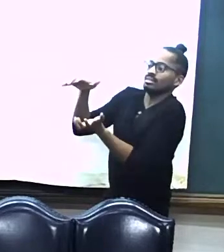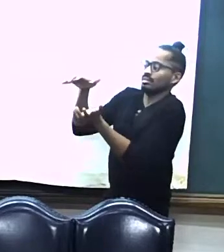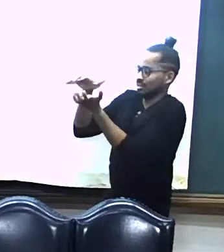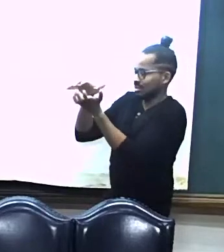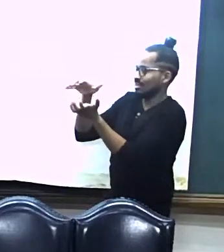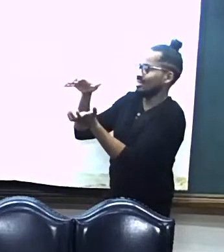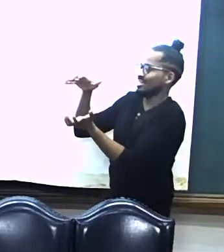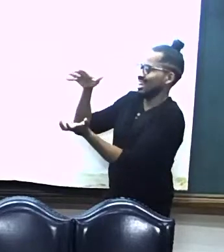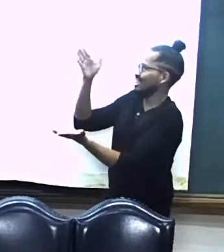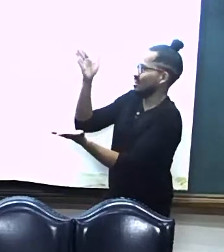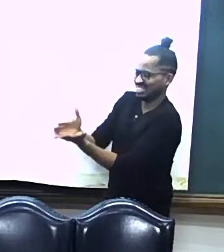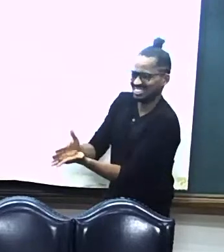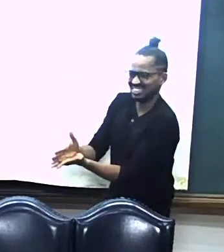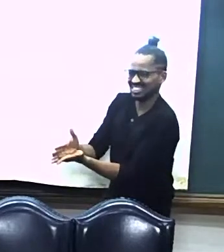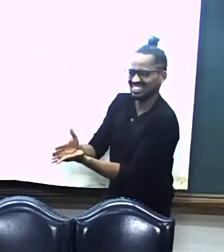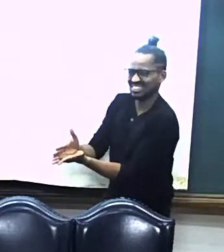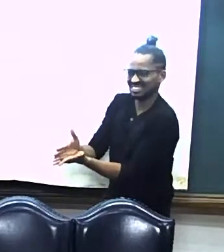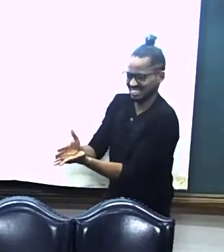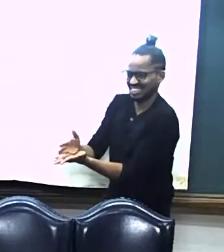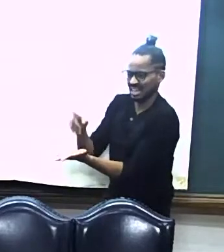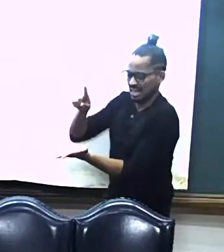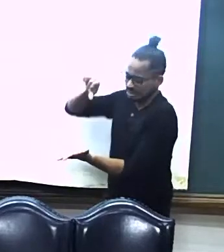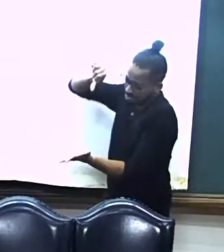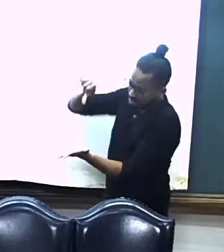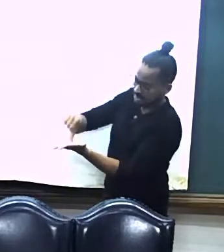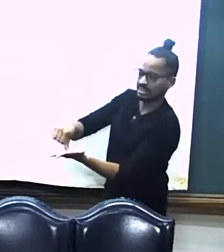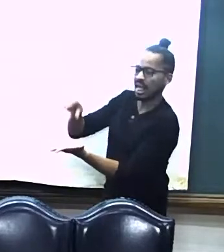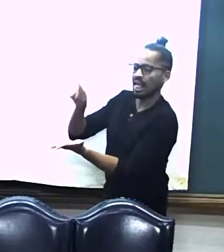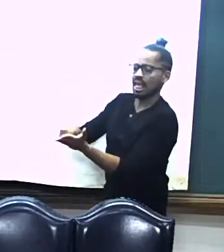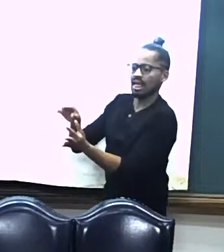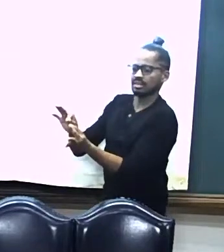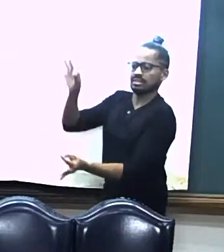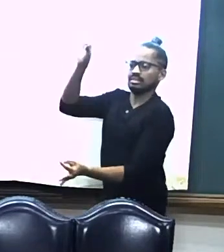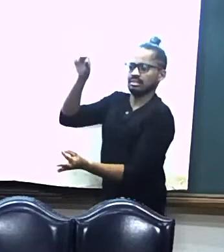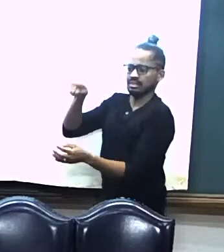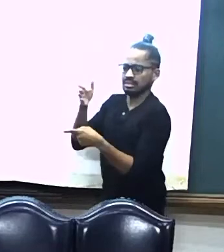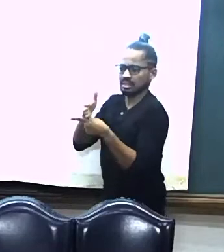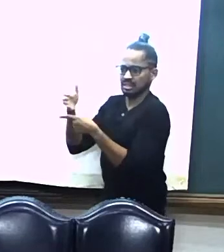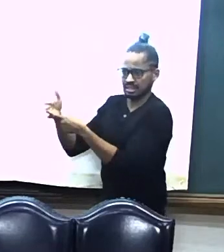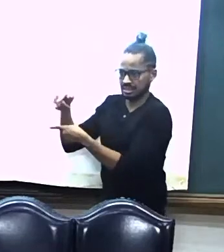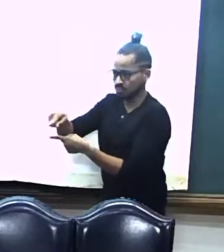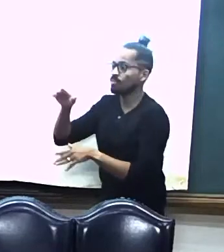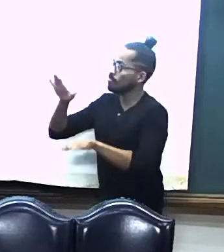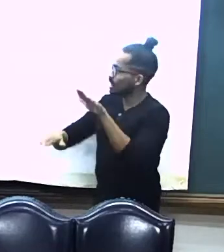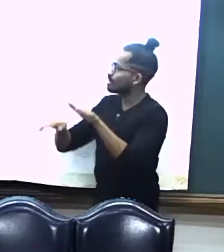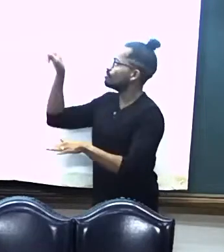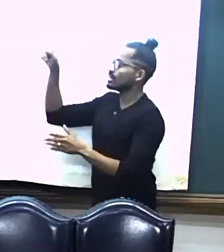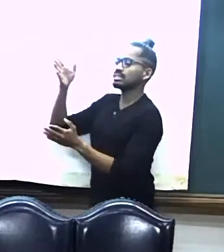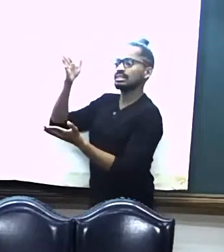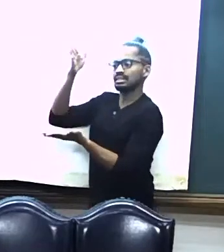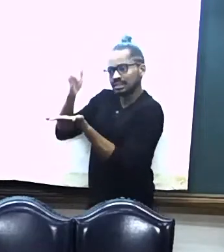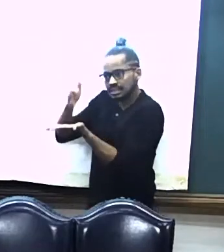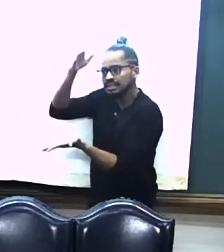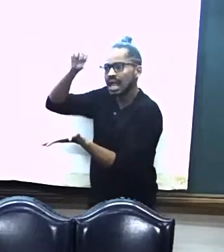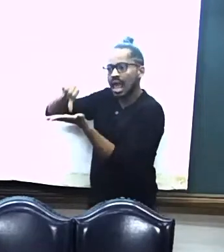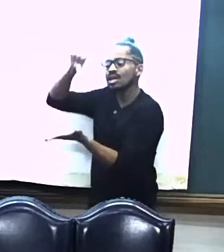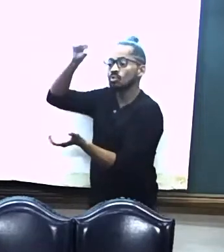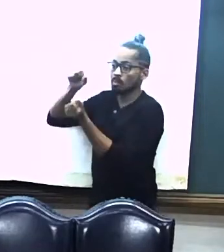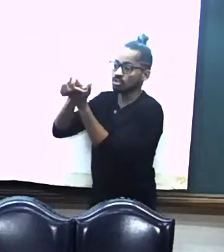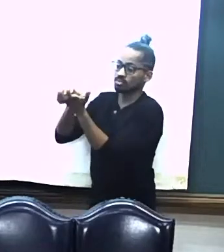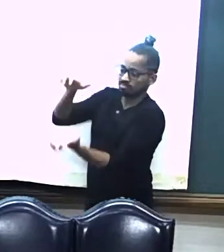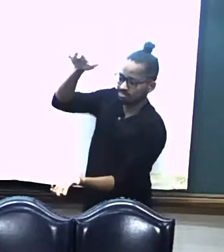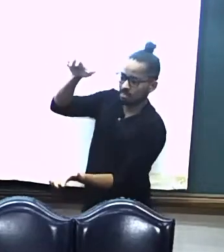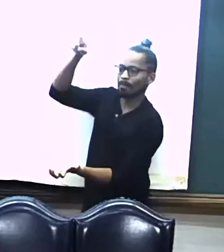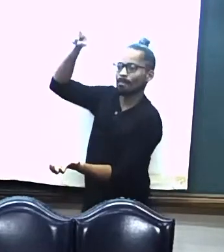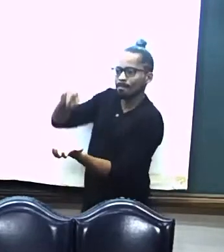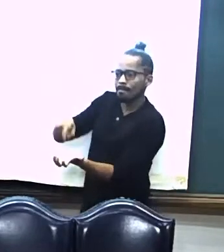in the center of that point. Sometimes the center is at the maximum jaw opening, and